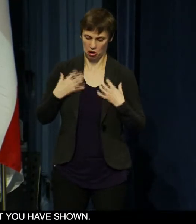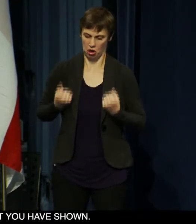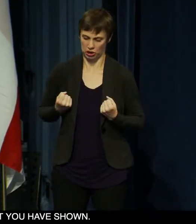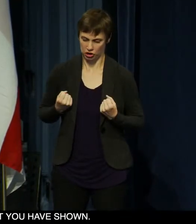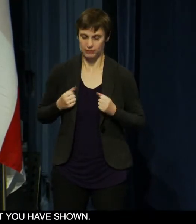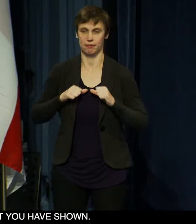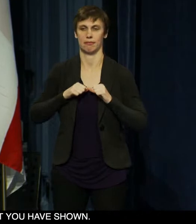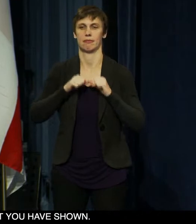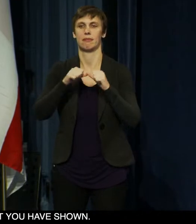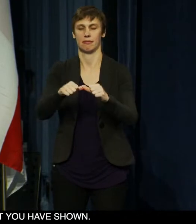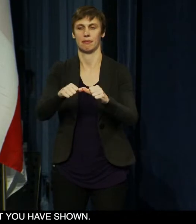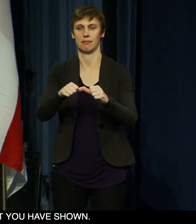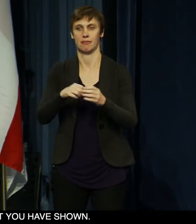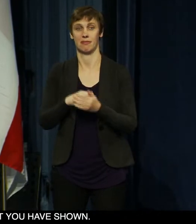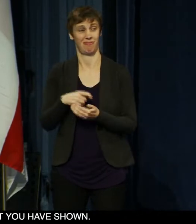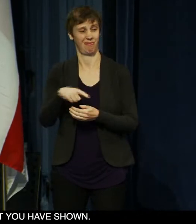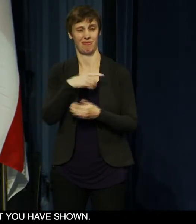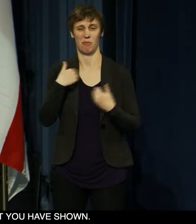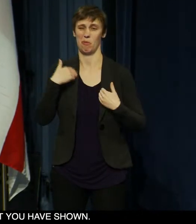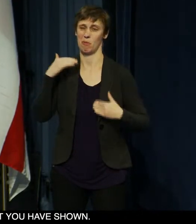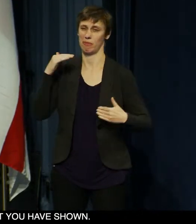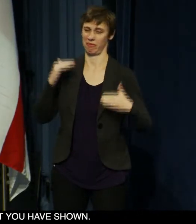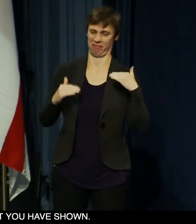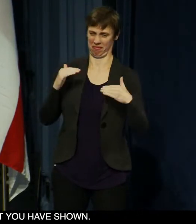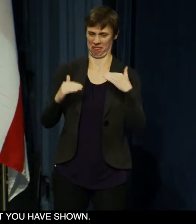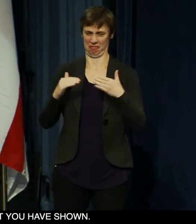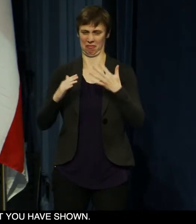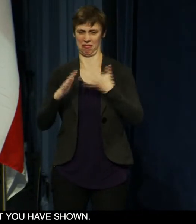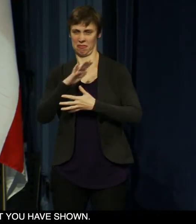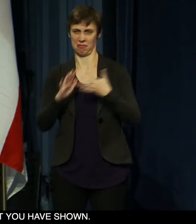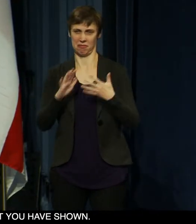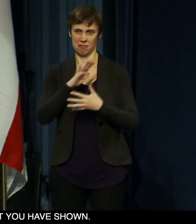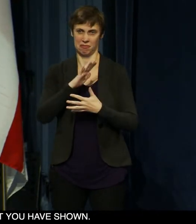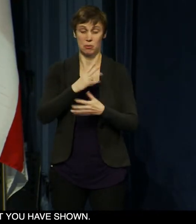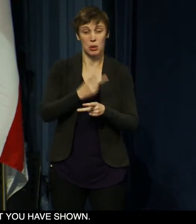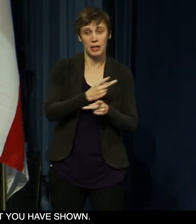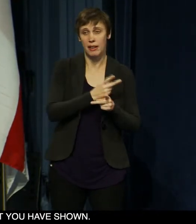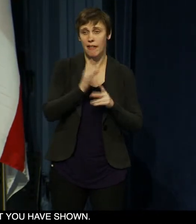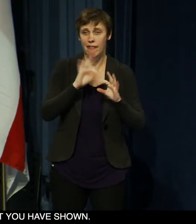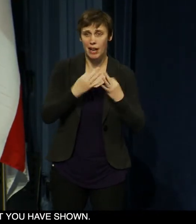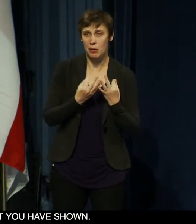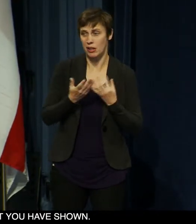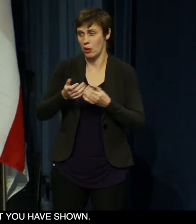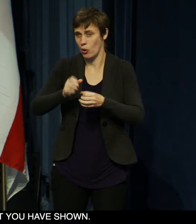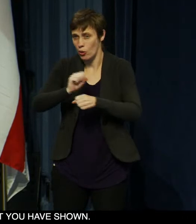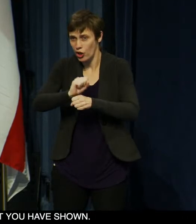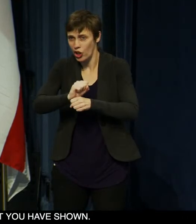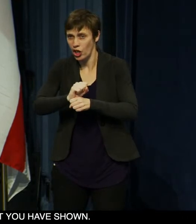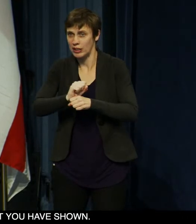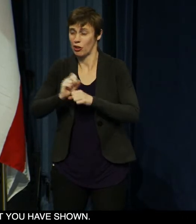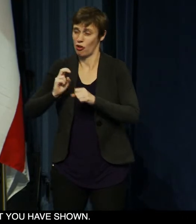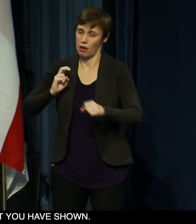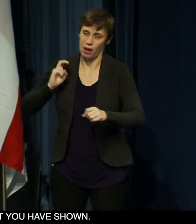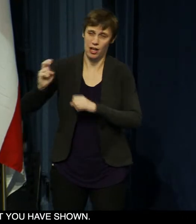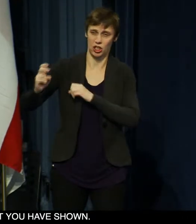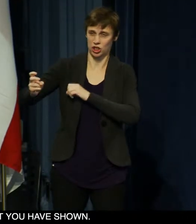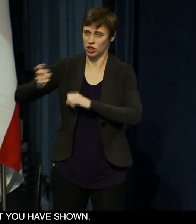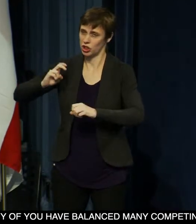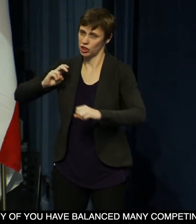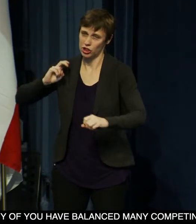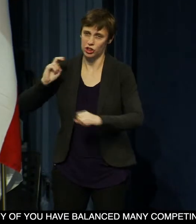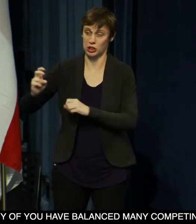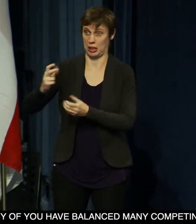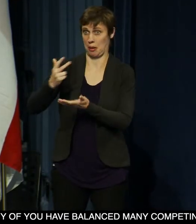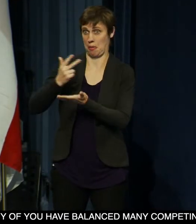competing priorities, whether caring for family, holding down a job, lengthy travel times, no